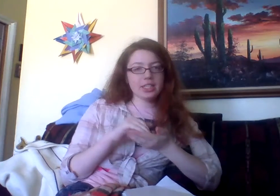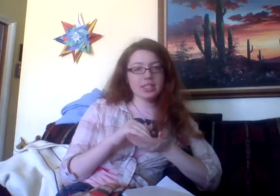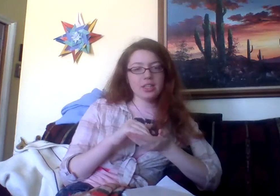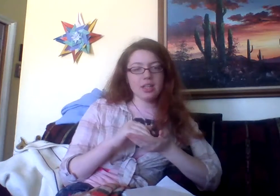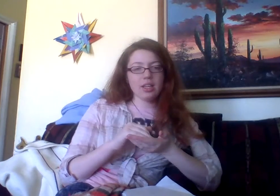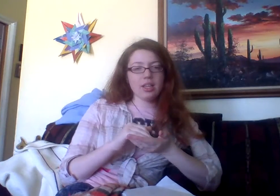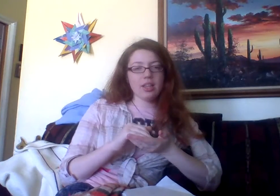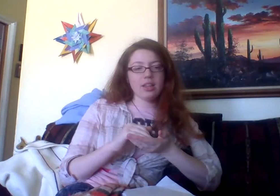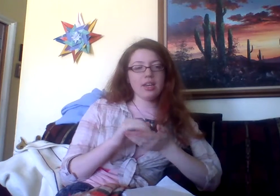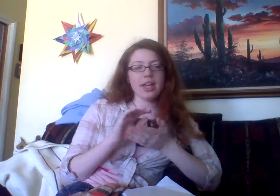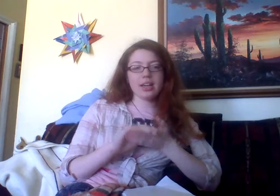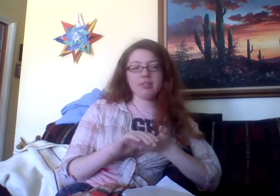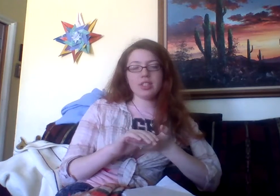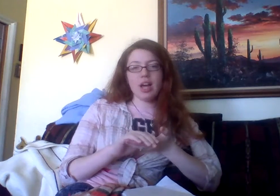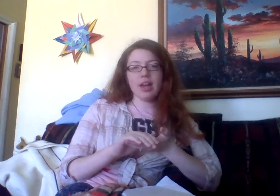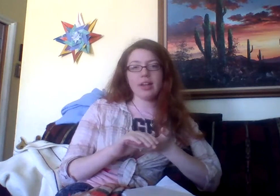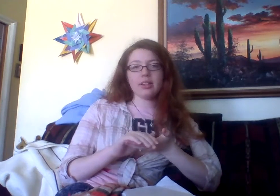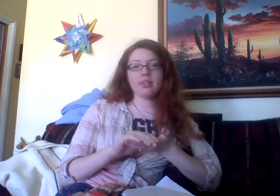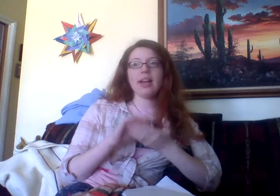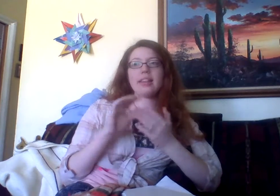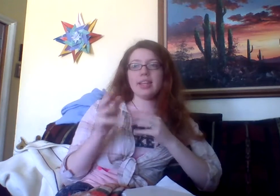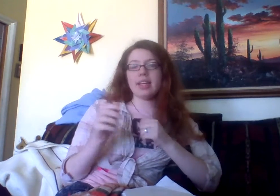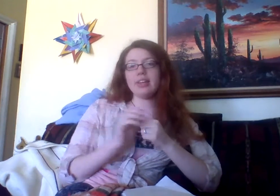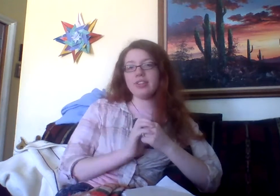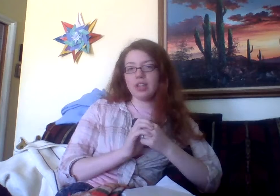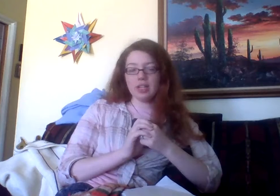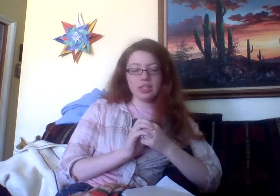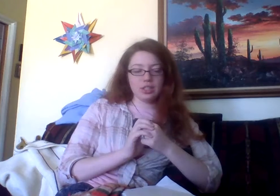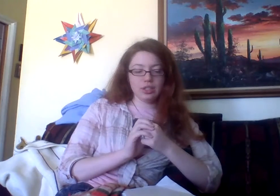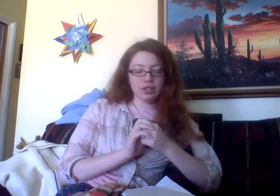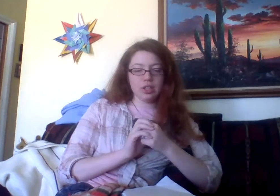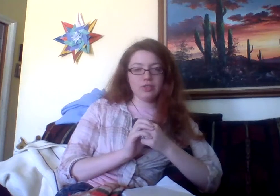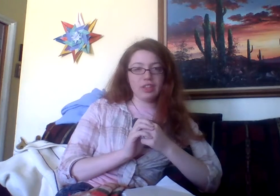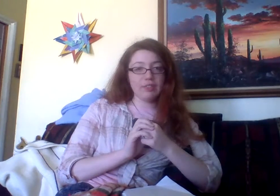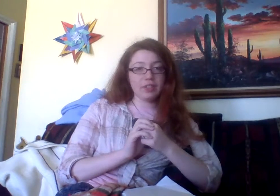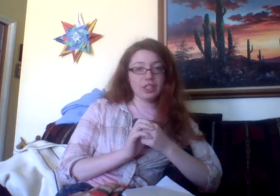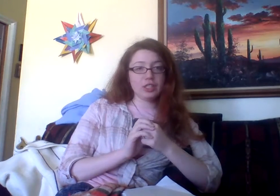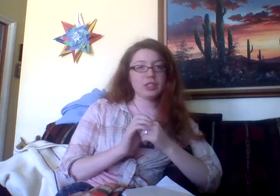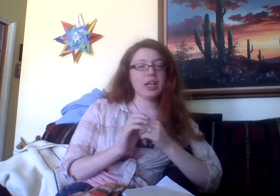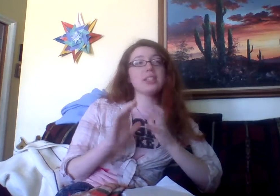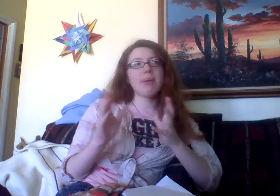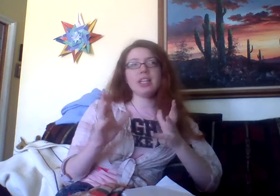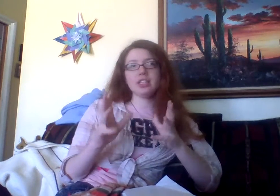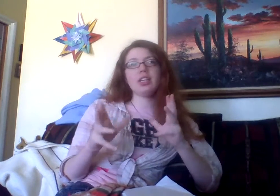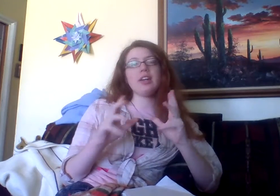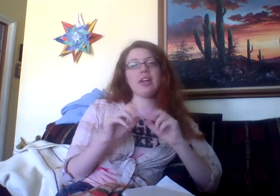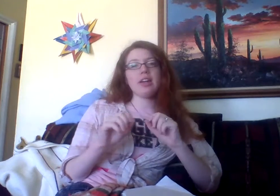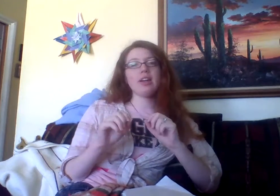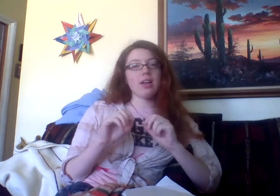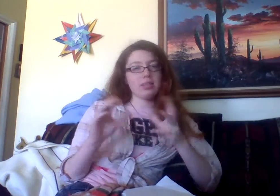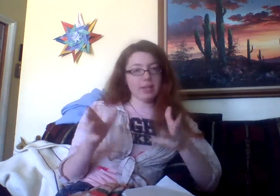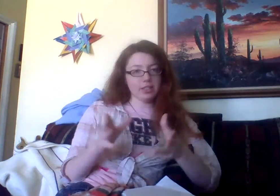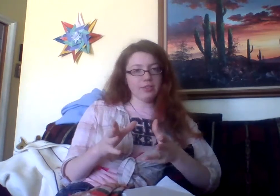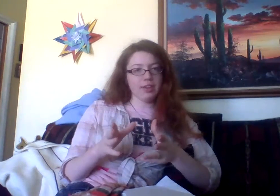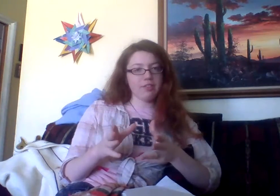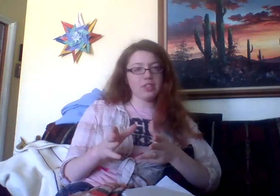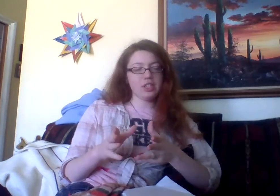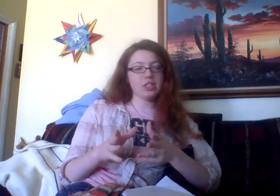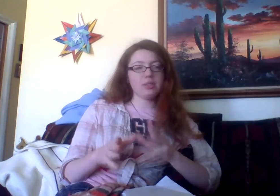repeat the negative sign at the end of your sentence just for emphasis, especially for emphasis,